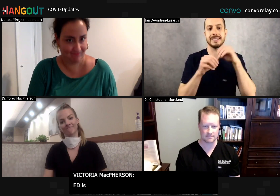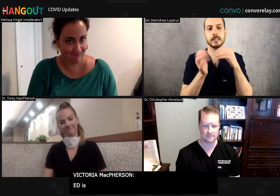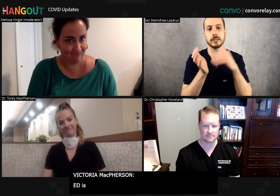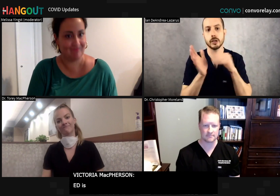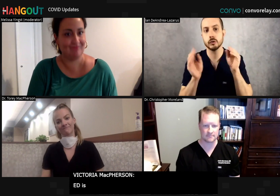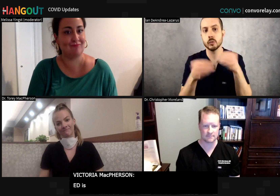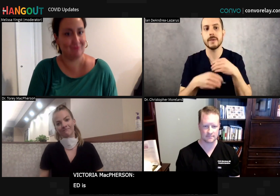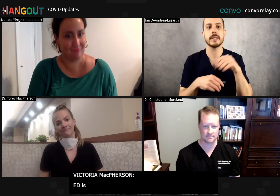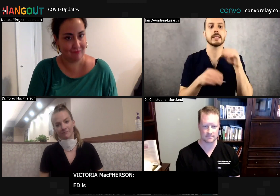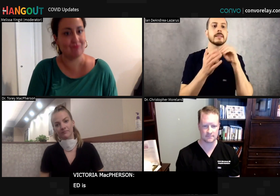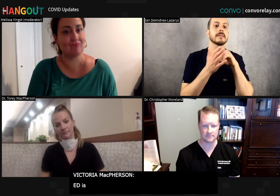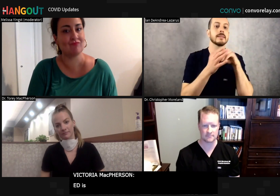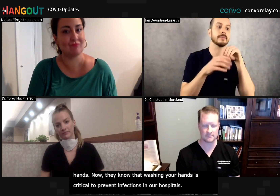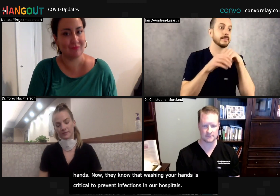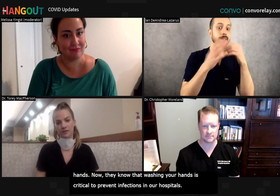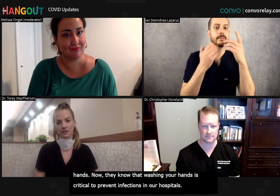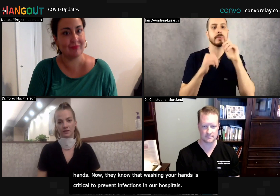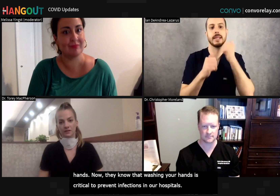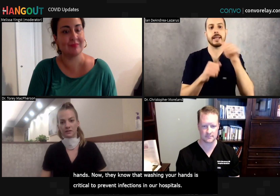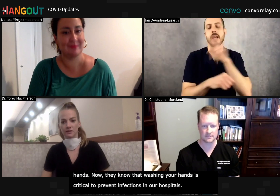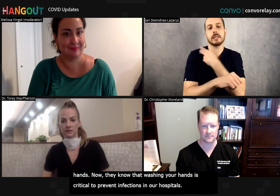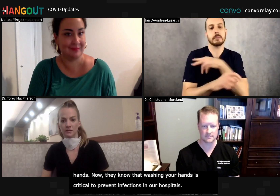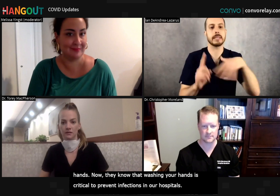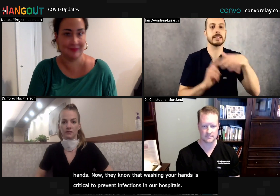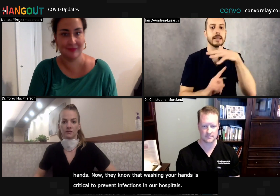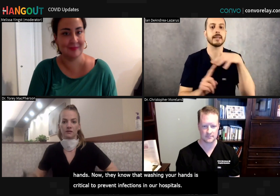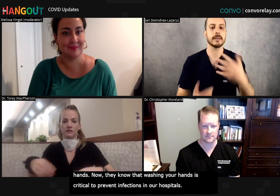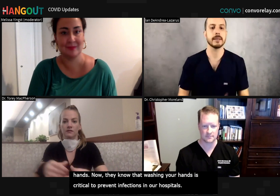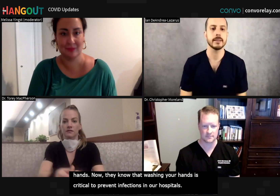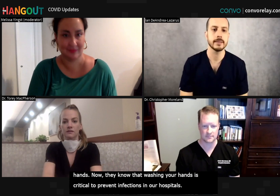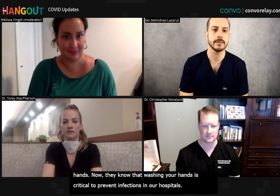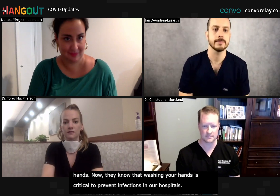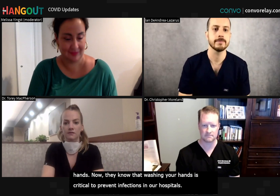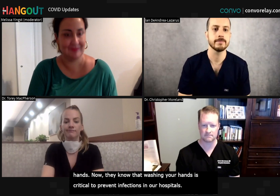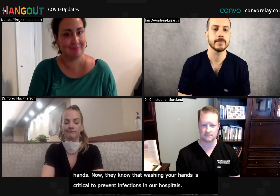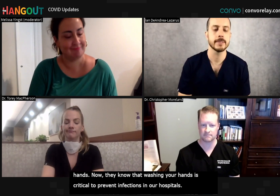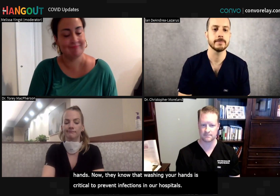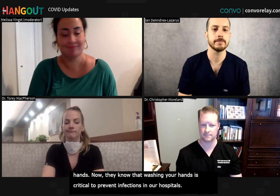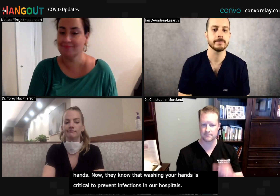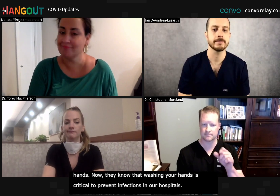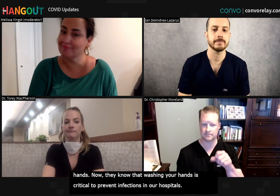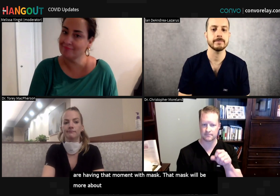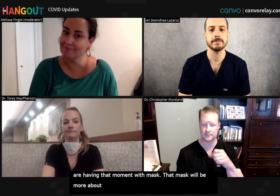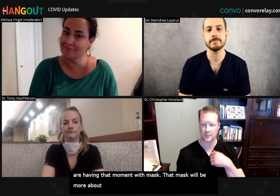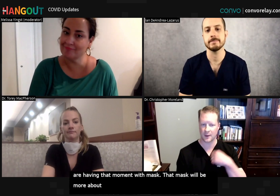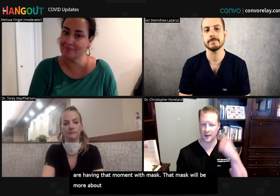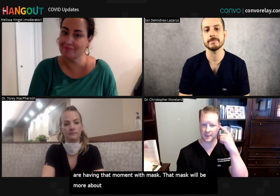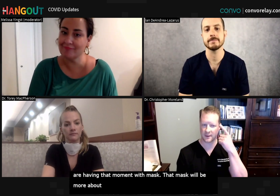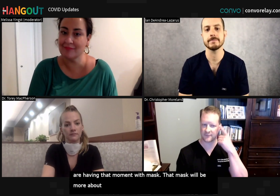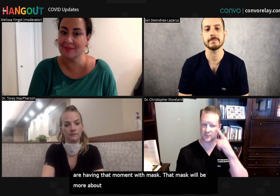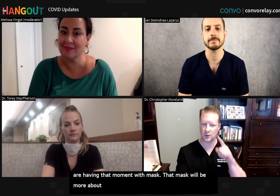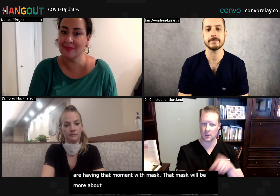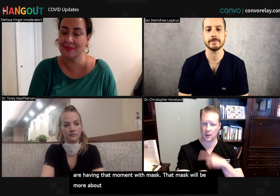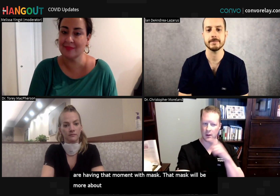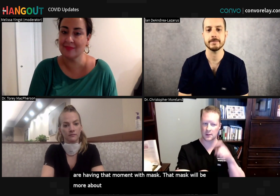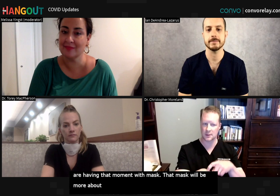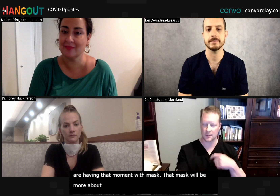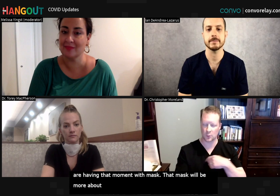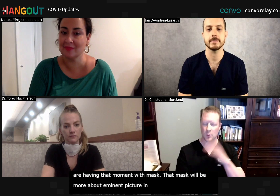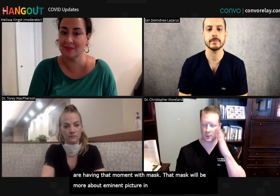that moment with masks, that masks will be more of a permanent fixture in doctor's office in the hospital setting. Yeah, I